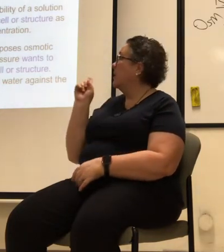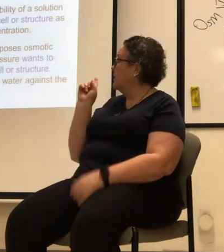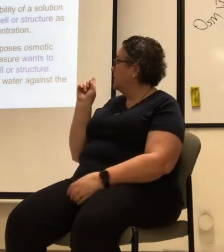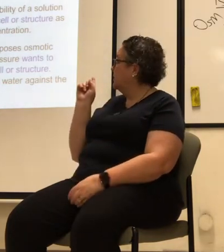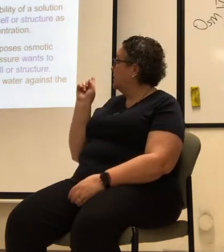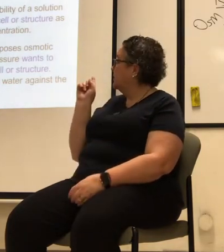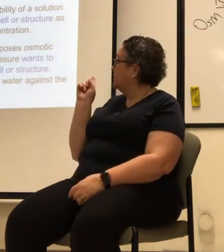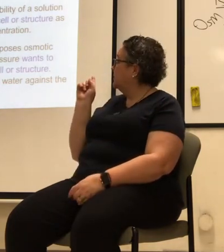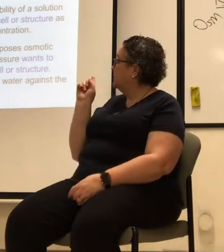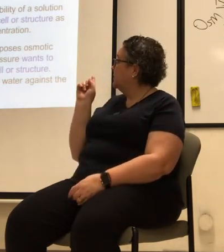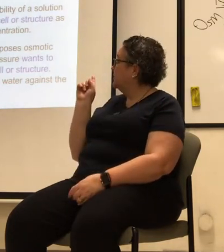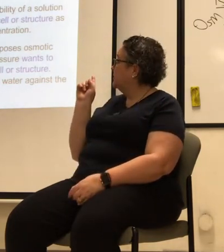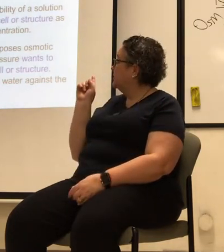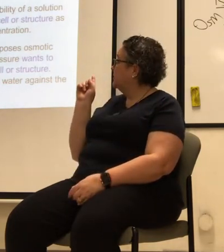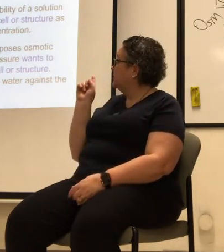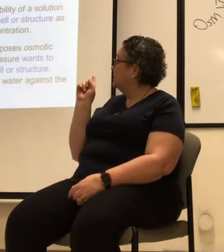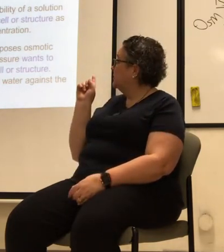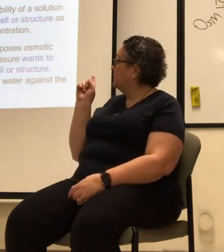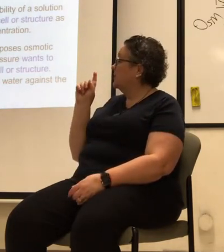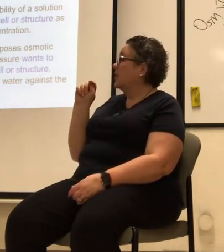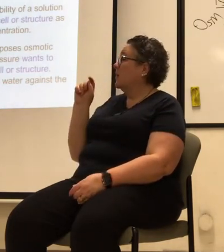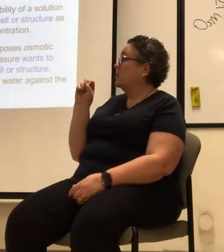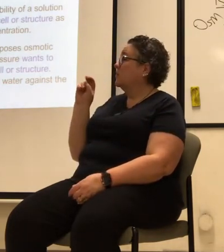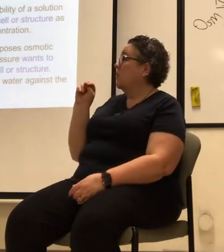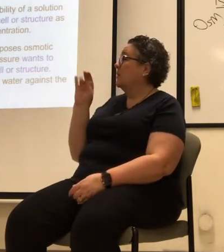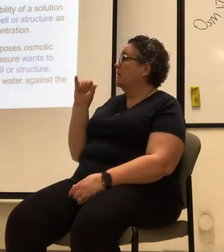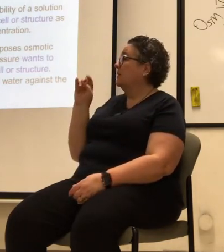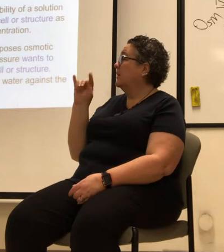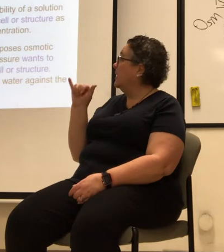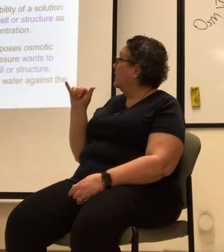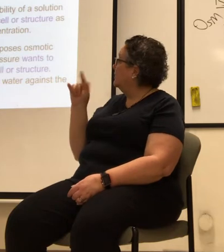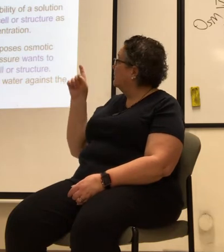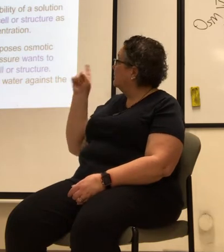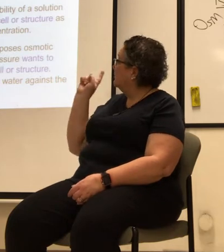water volume of the cell. But this action generates pressures.